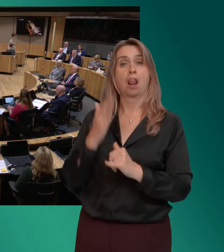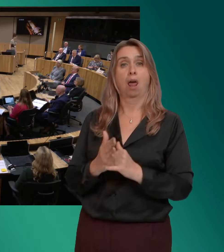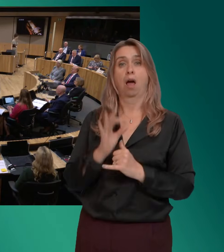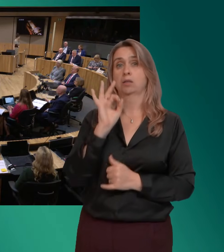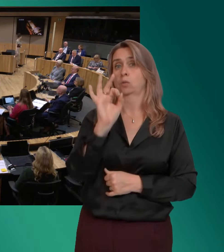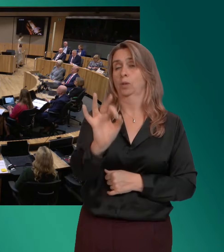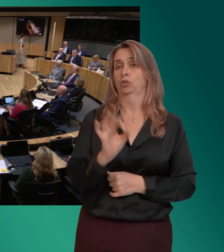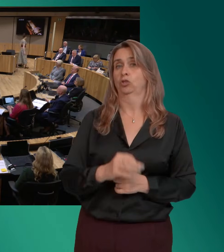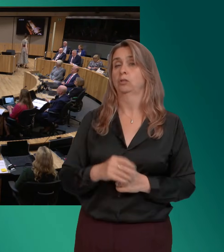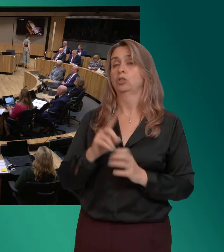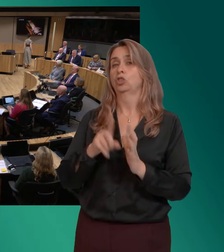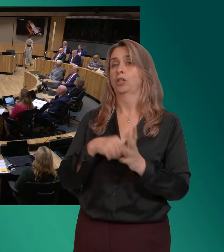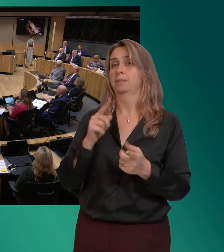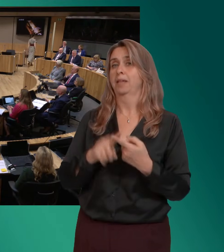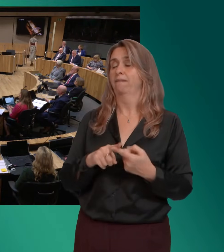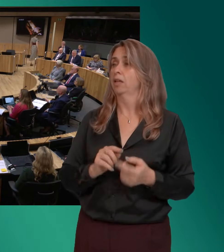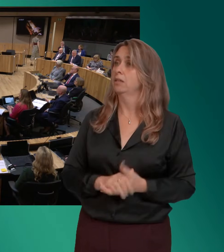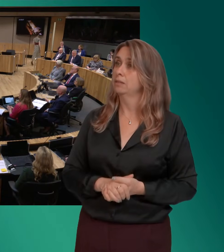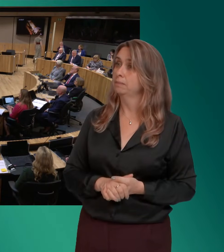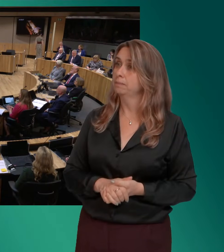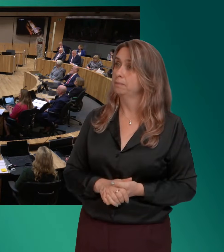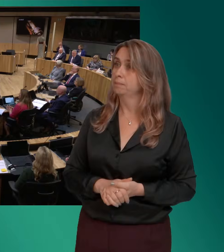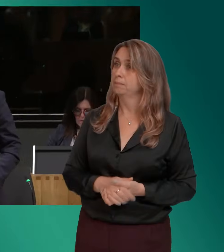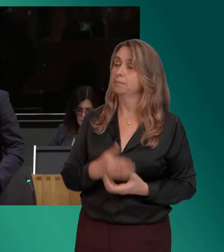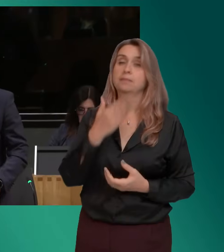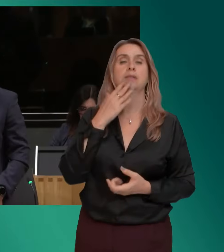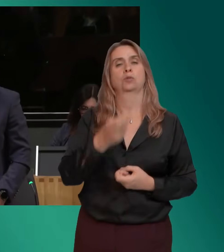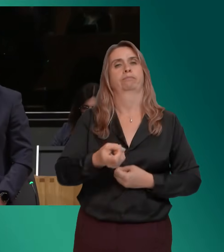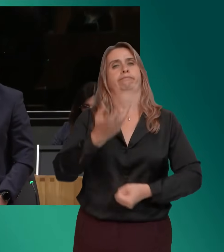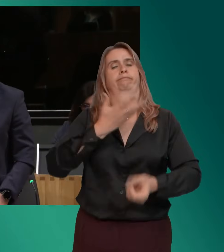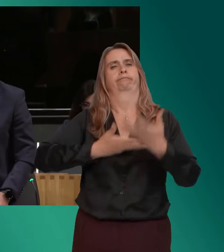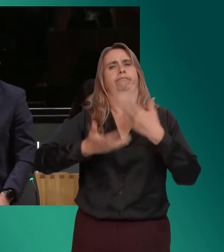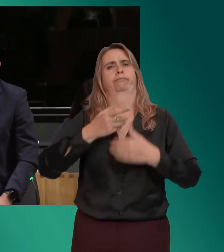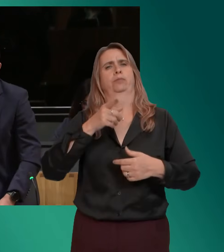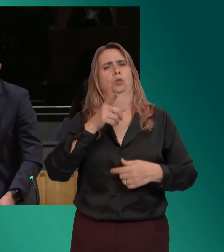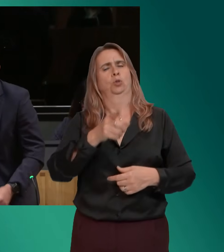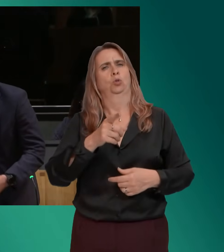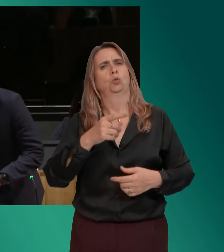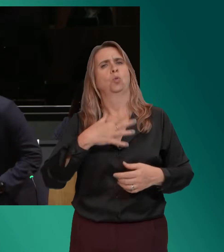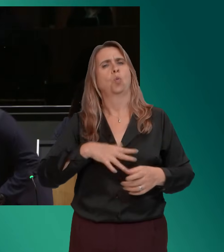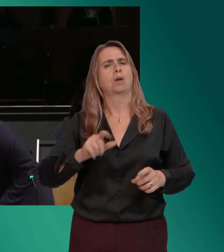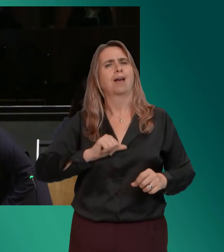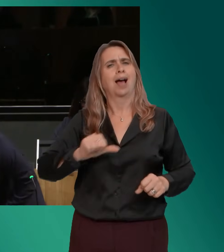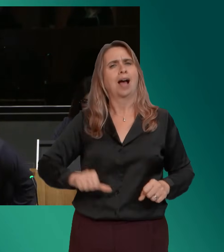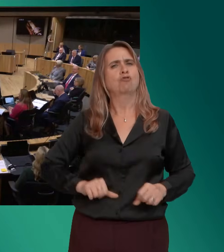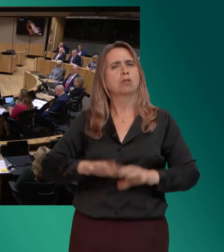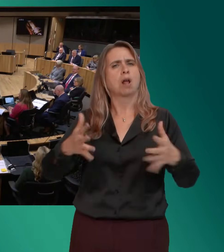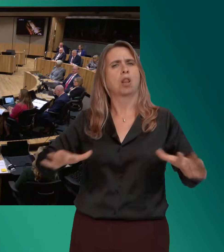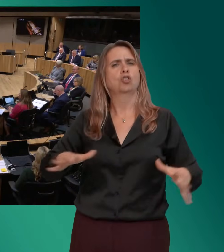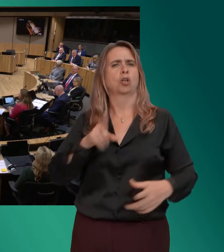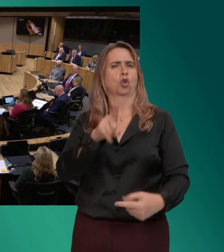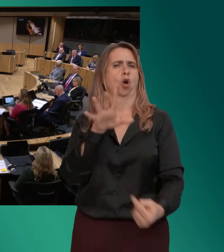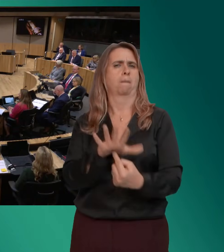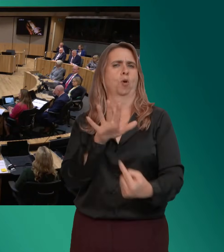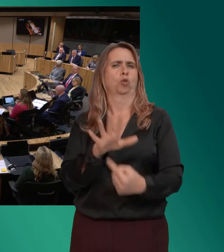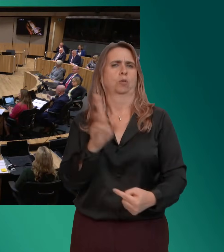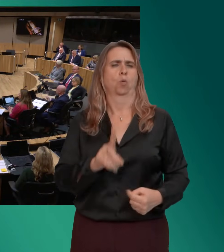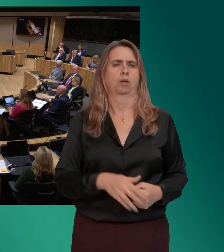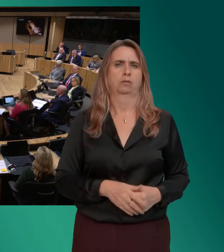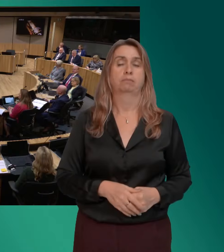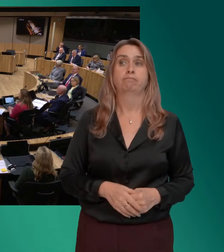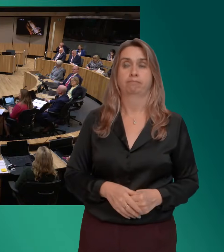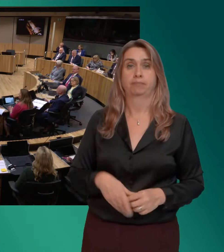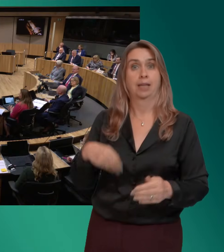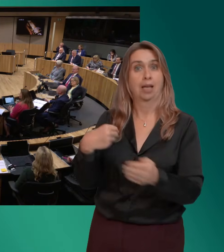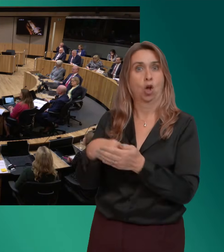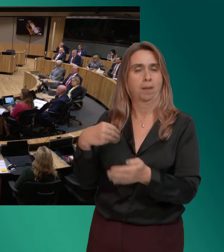And finally, James Evans. Will the First Minister outline the Welsh Government's priorities for agriculture? Agriculture is the backbone of our rural economy